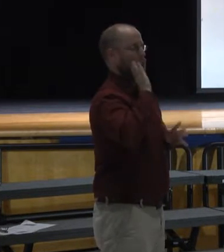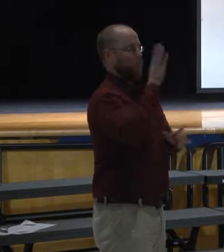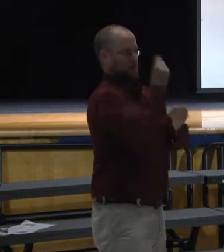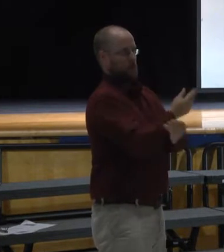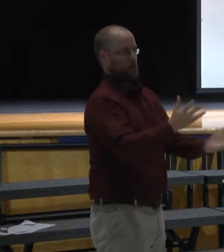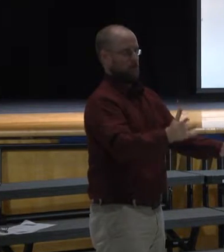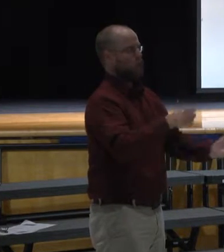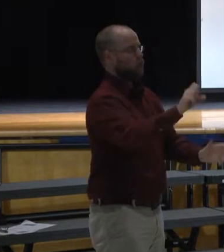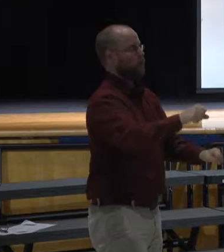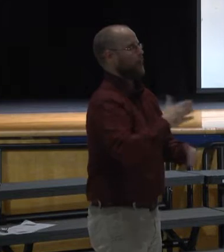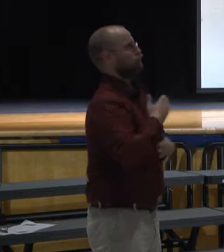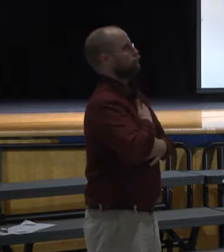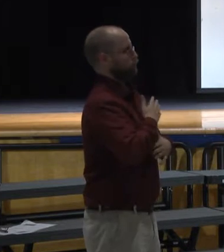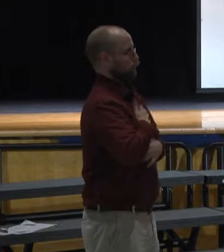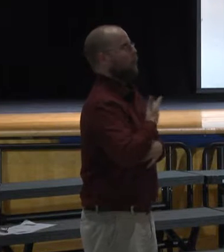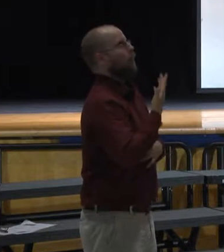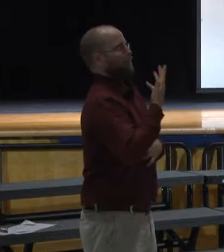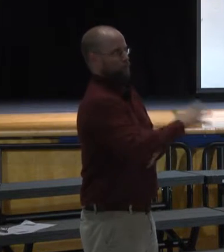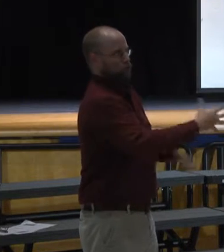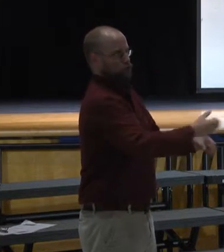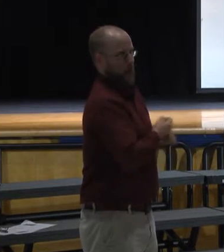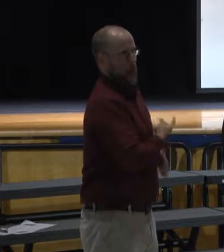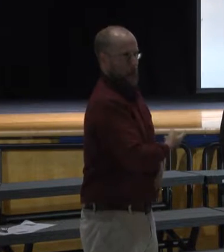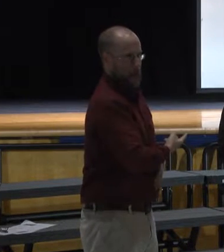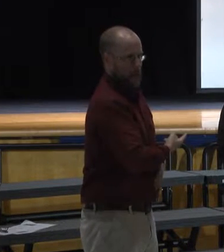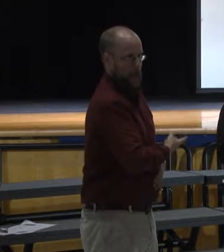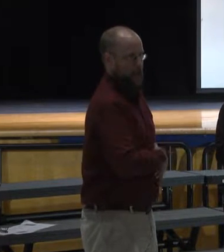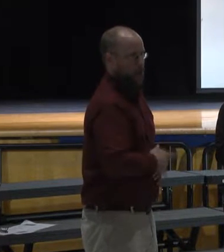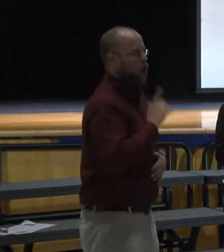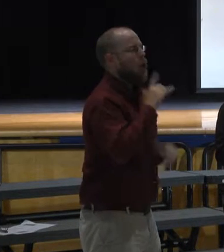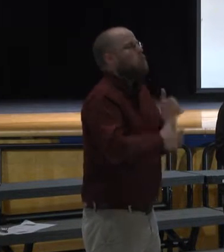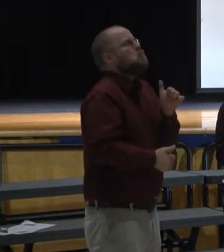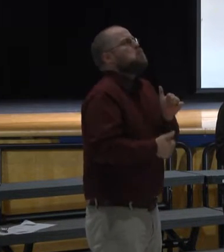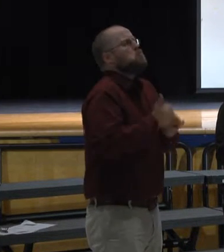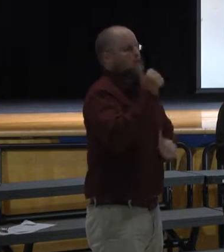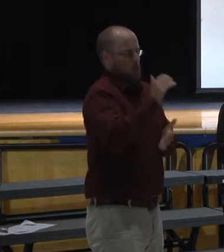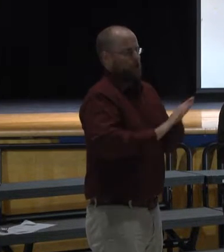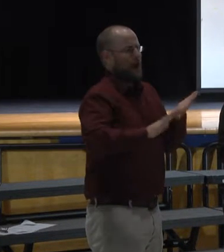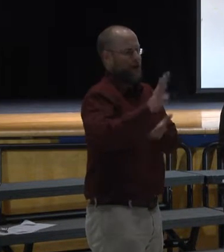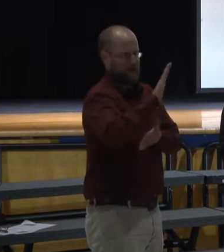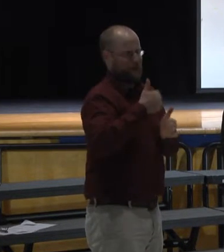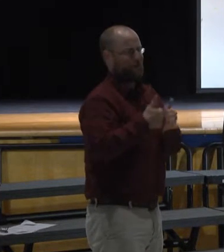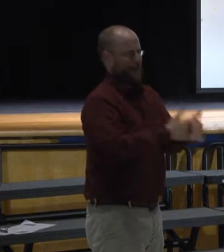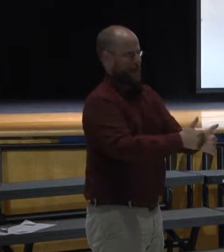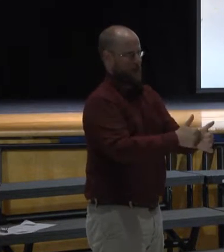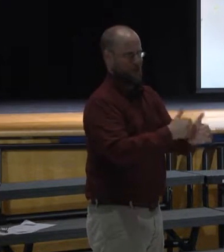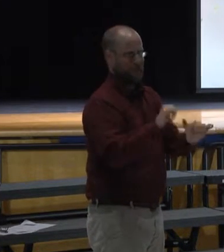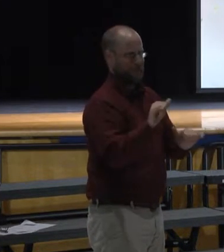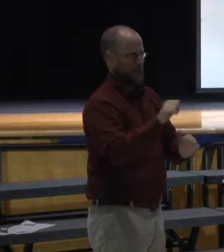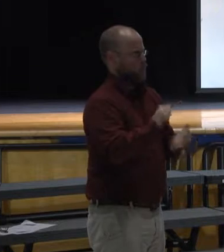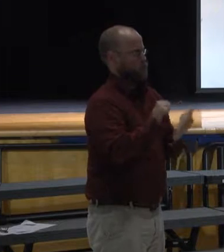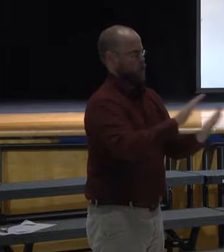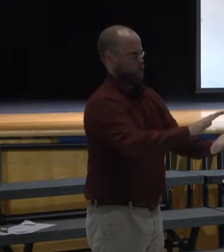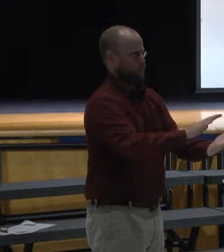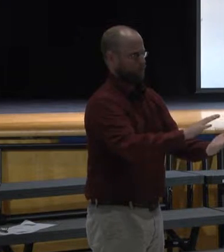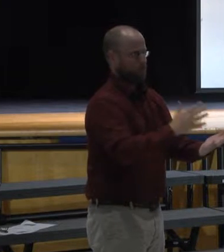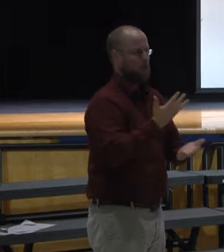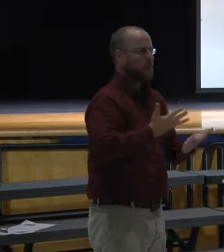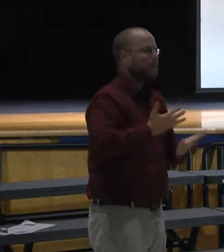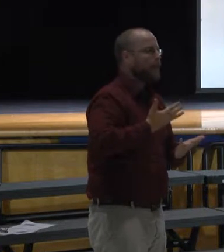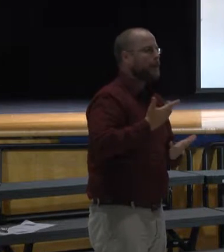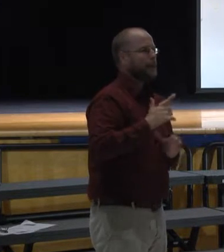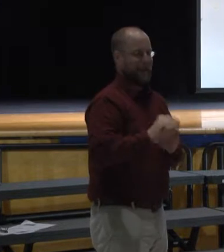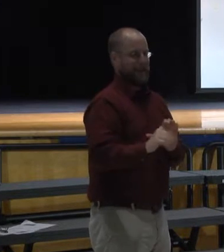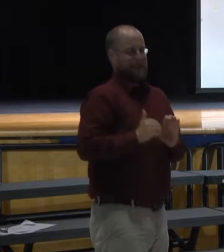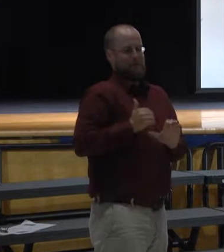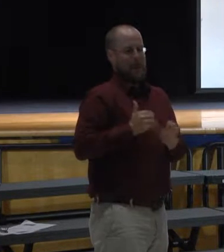relax that we've got the information. And I think most schools are doing a similar tact. So you probably will hear something, but in October or November,